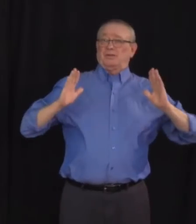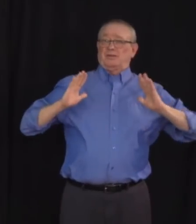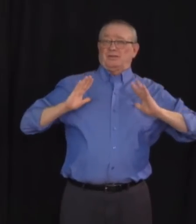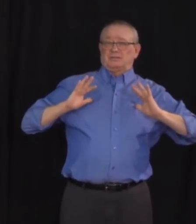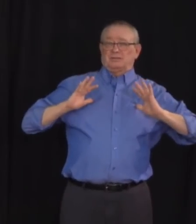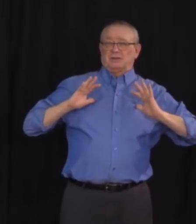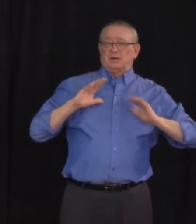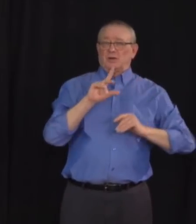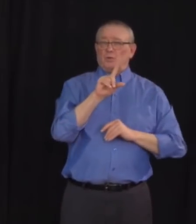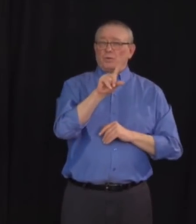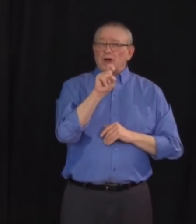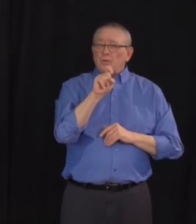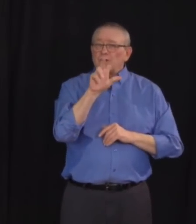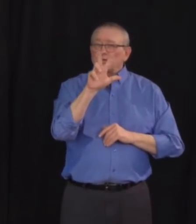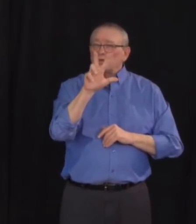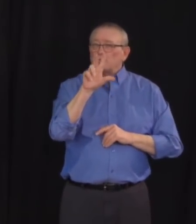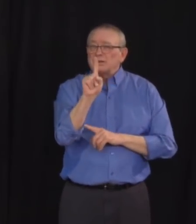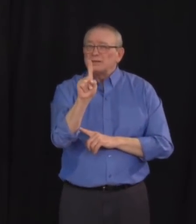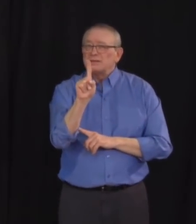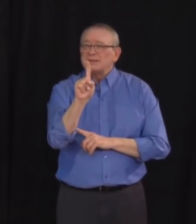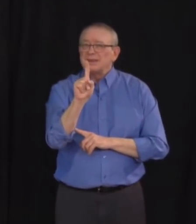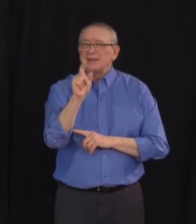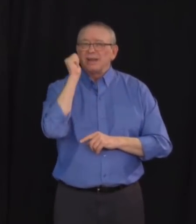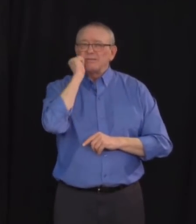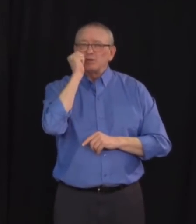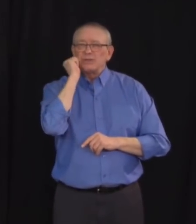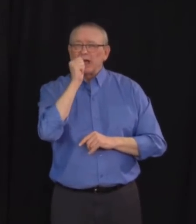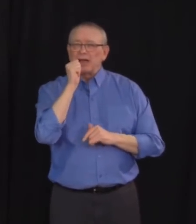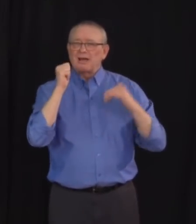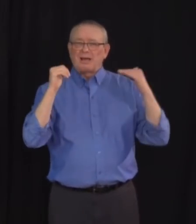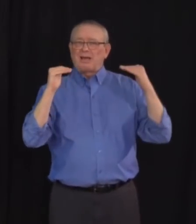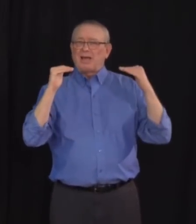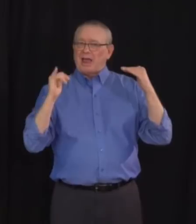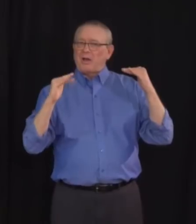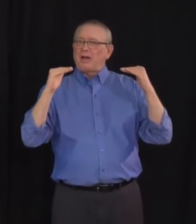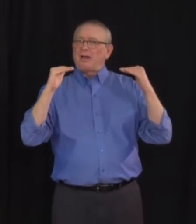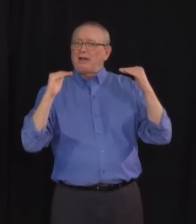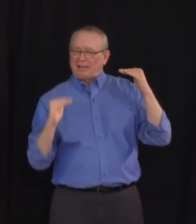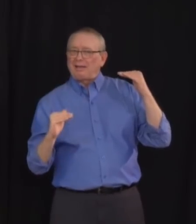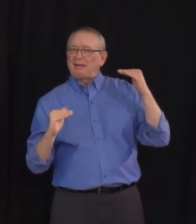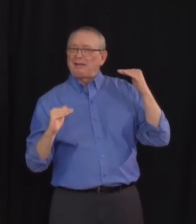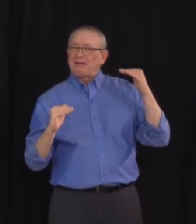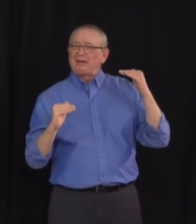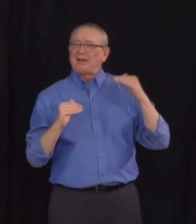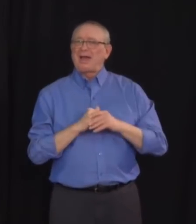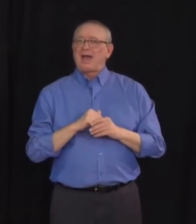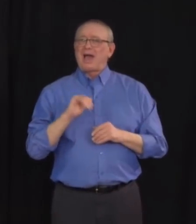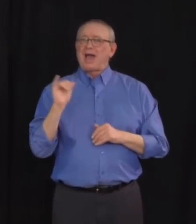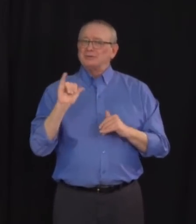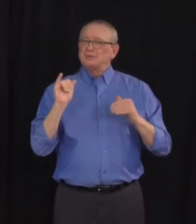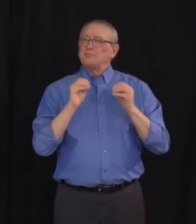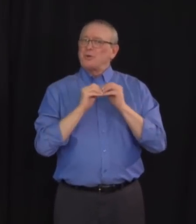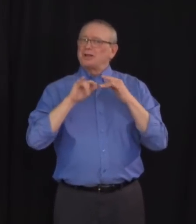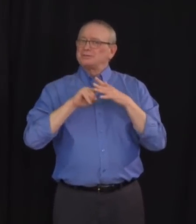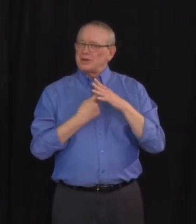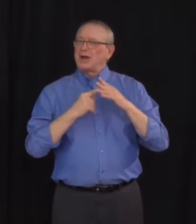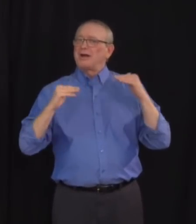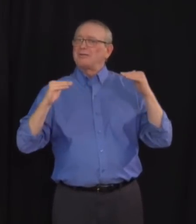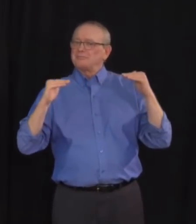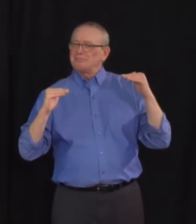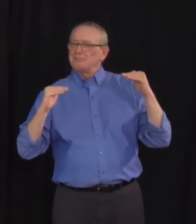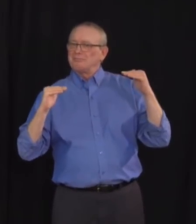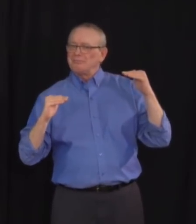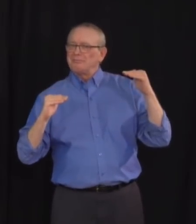to decline ever since. Last week, we were down to an average of 58 new cases each day in that age